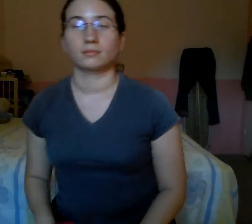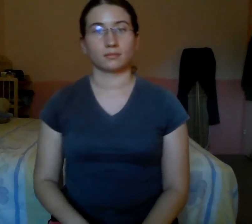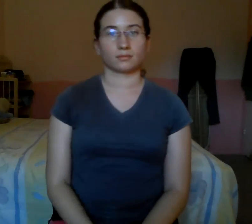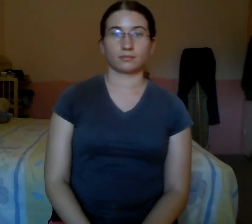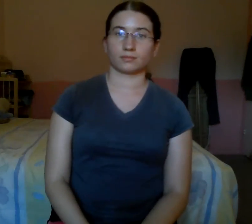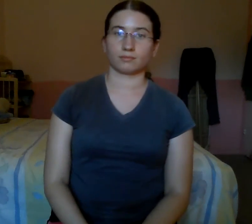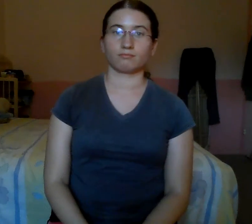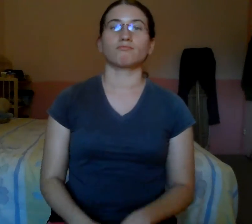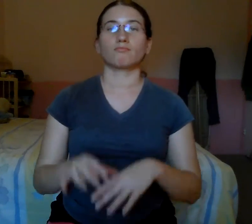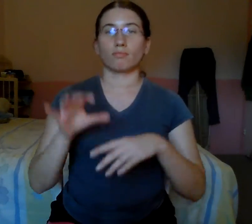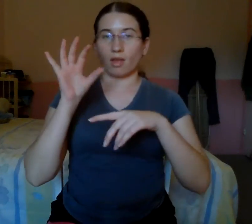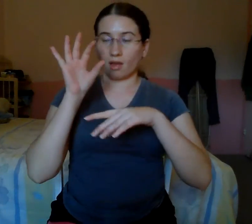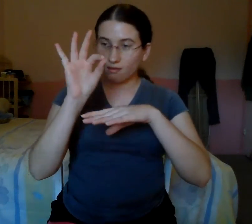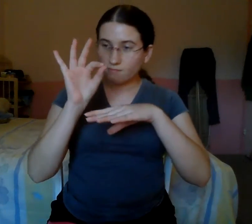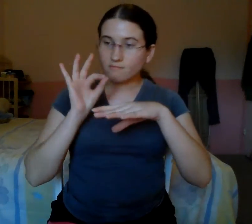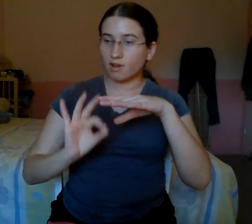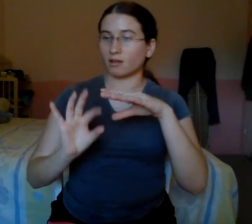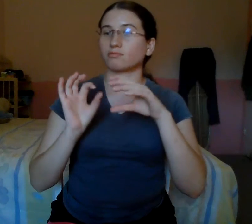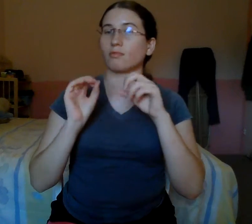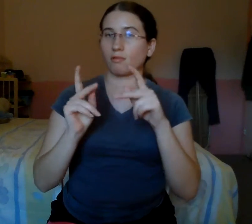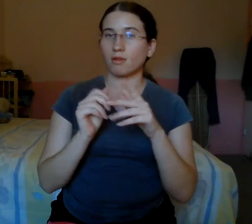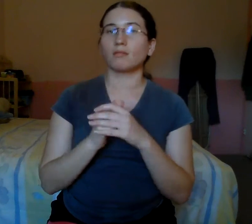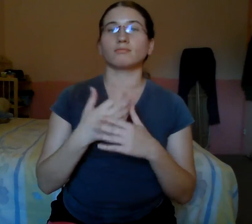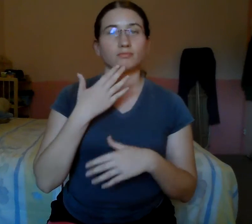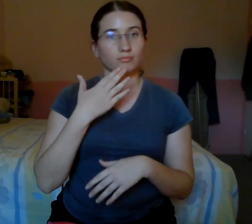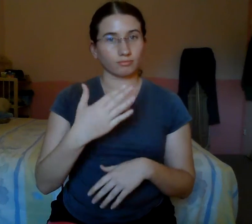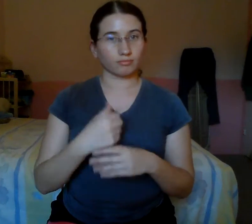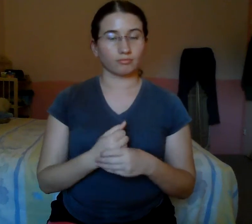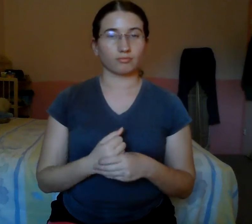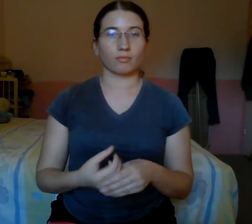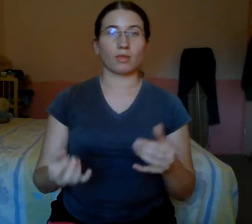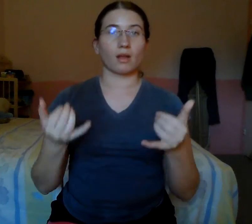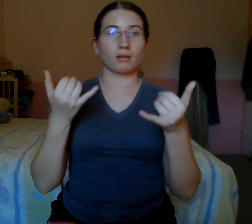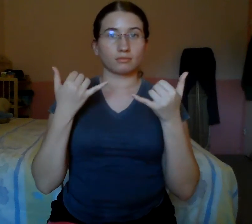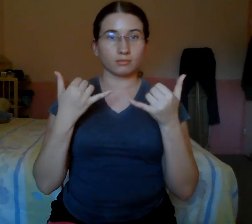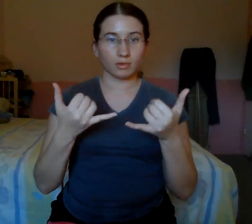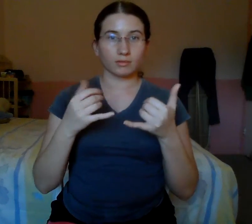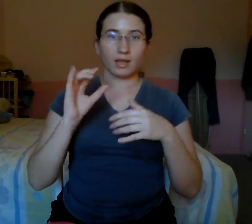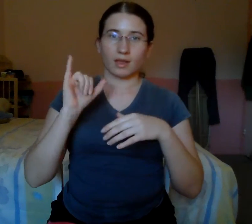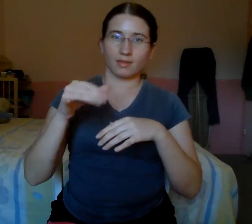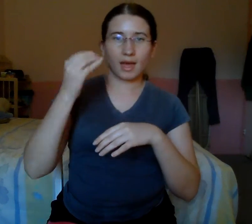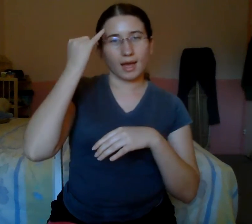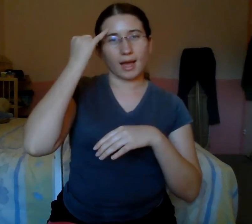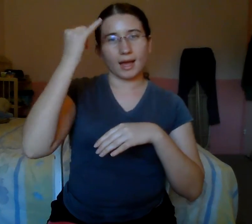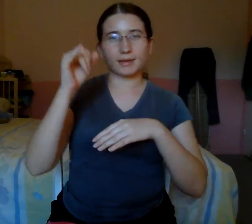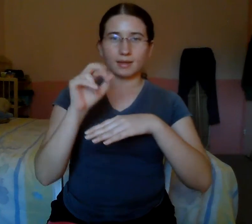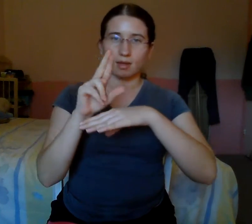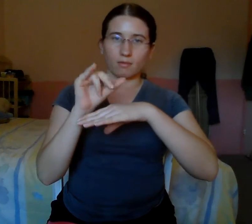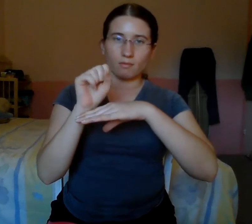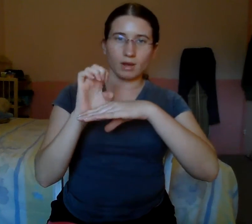which is a fraction. Okay, very good. So today we're going to elaborate on that a little bit more, and we're actually going to